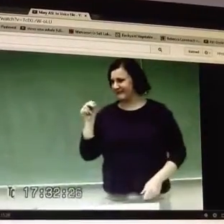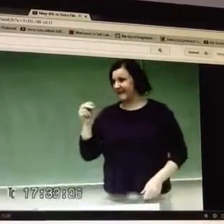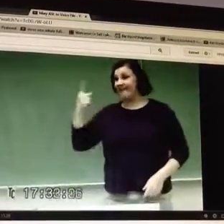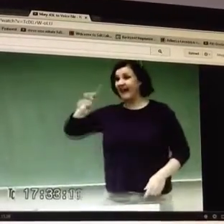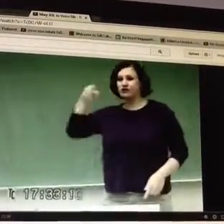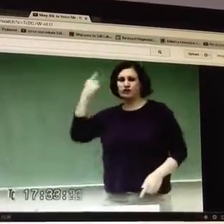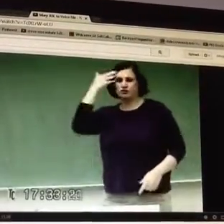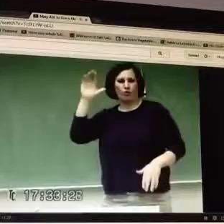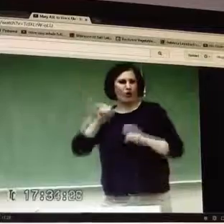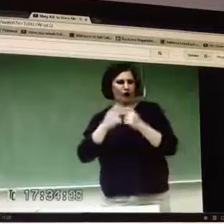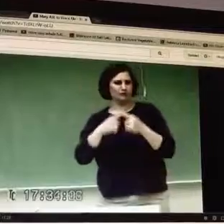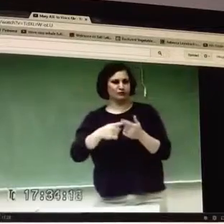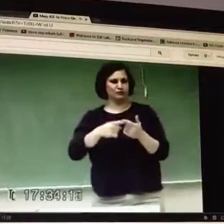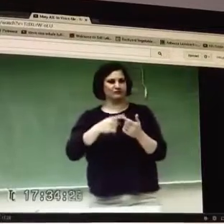Now this isn't just